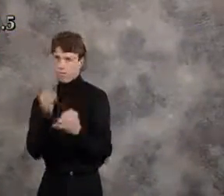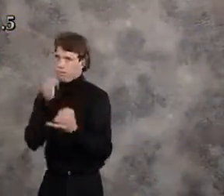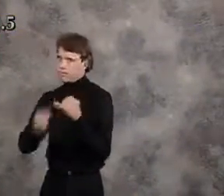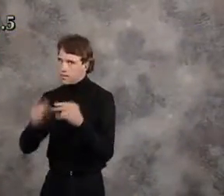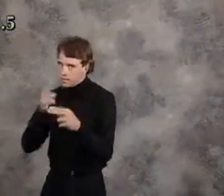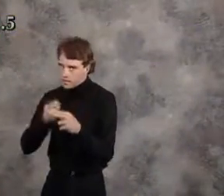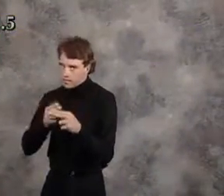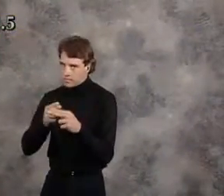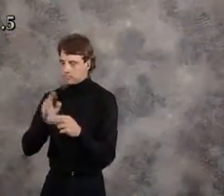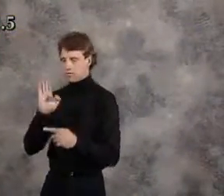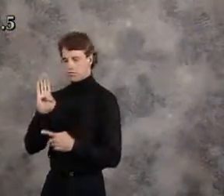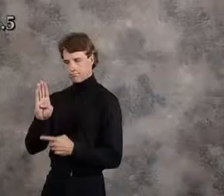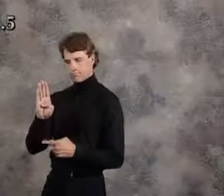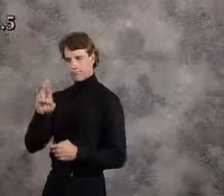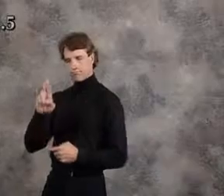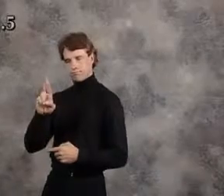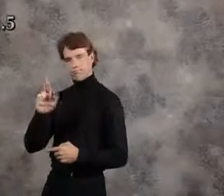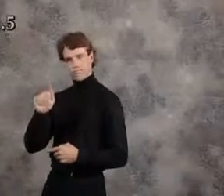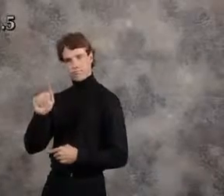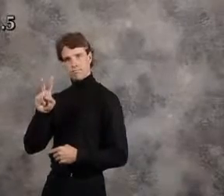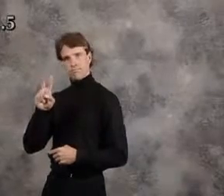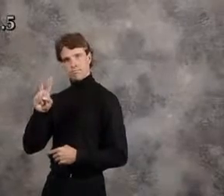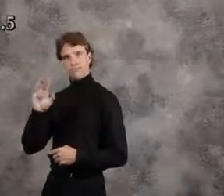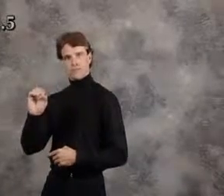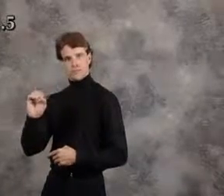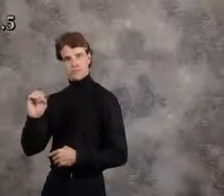The family's name is Bravo.